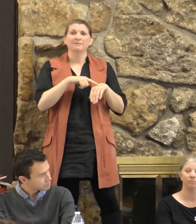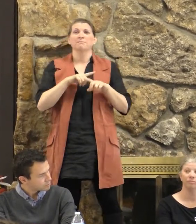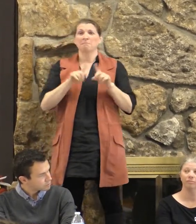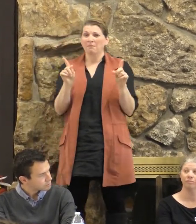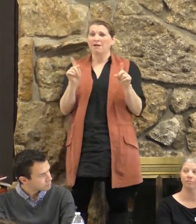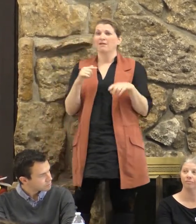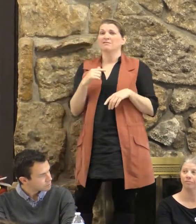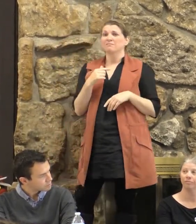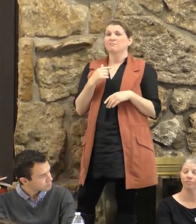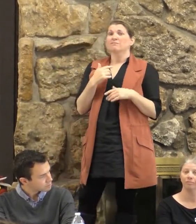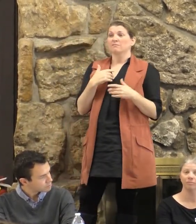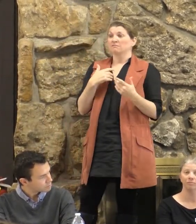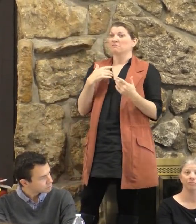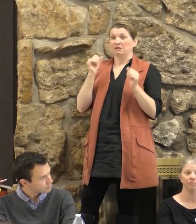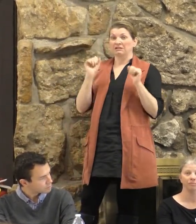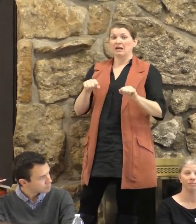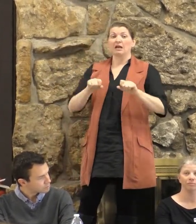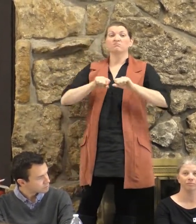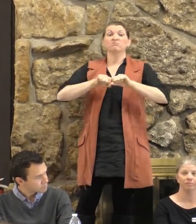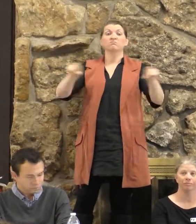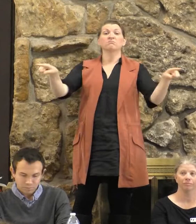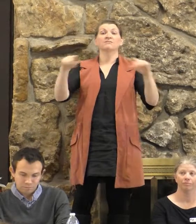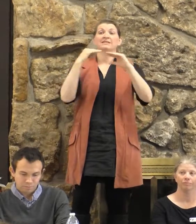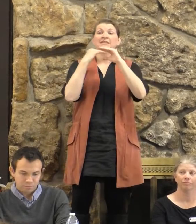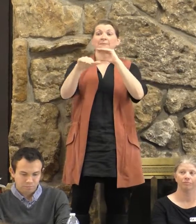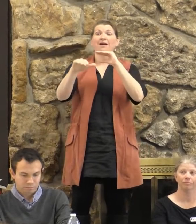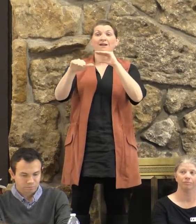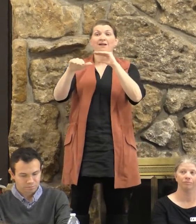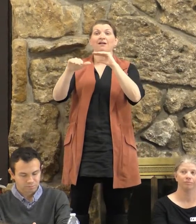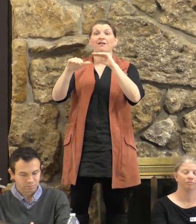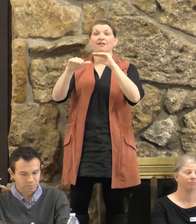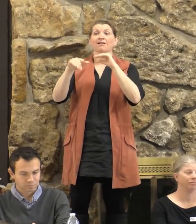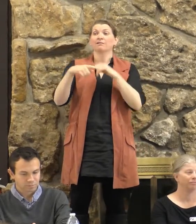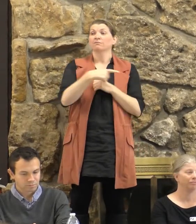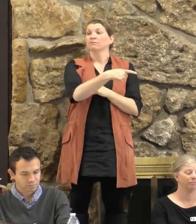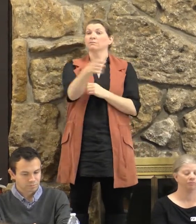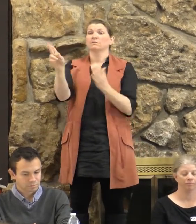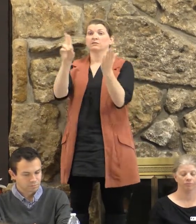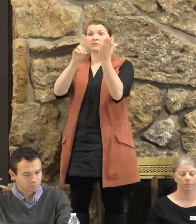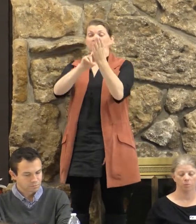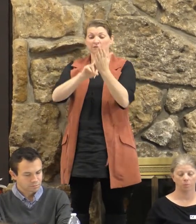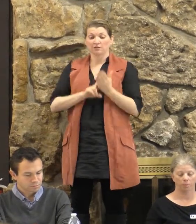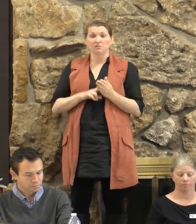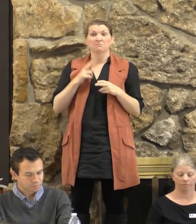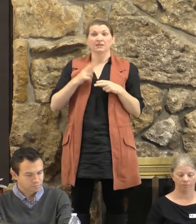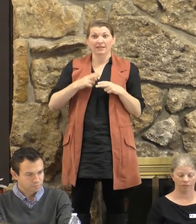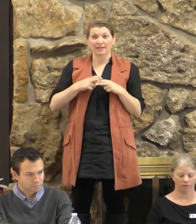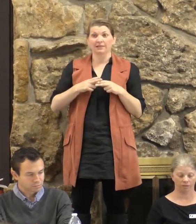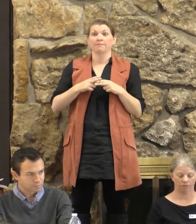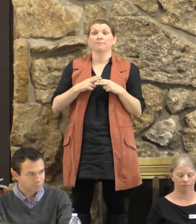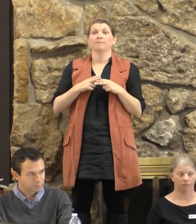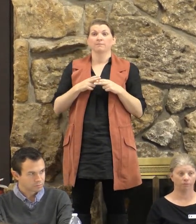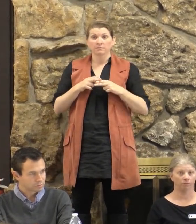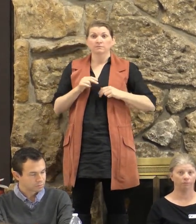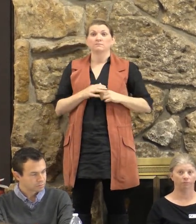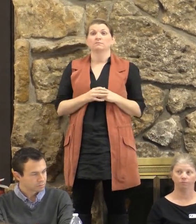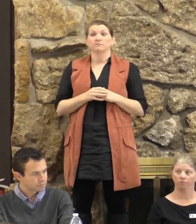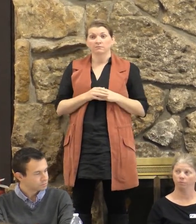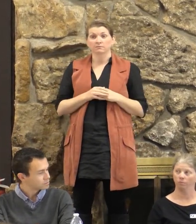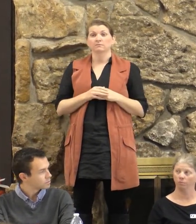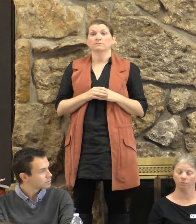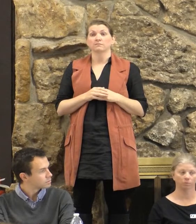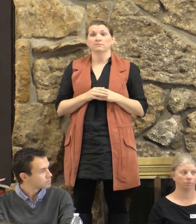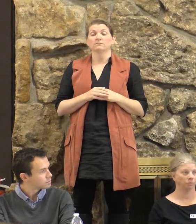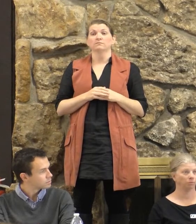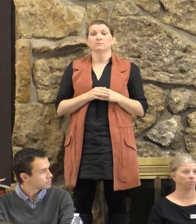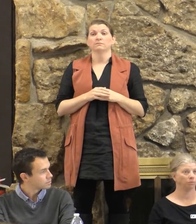in this email, because you guys all registered with us, what I would include is how to use an interpreter. We also